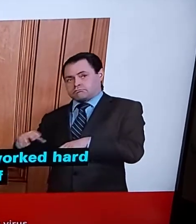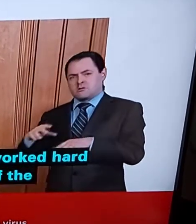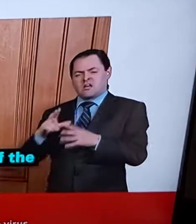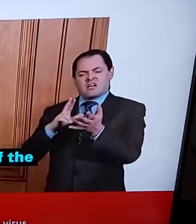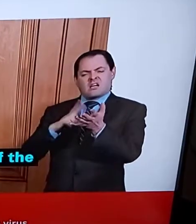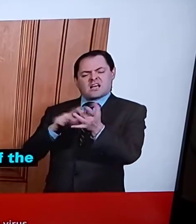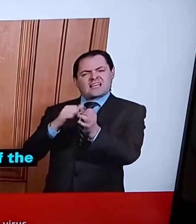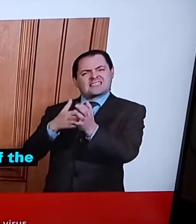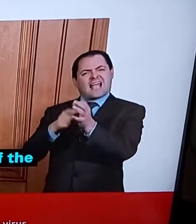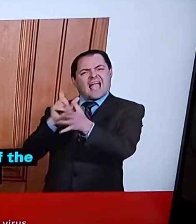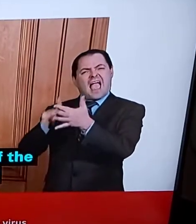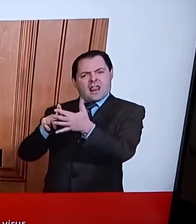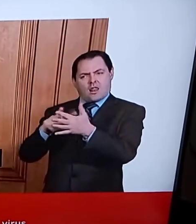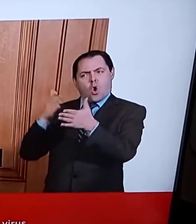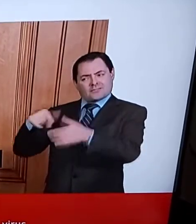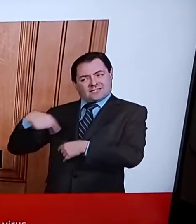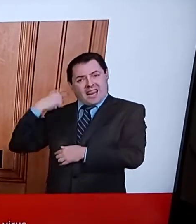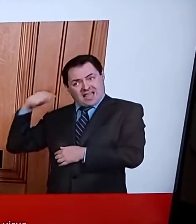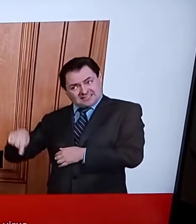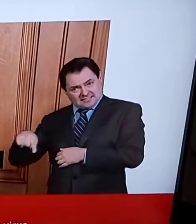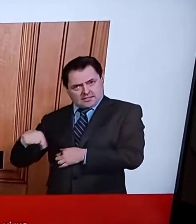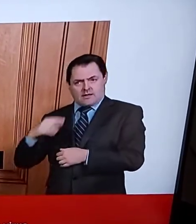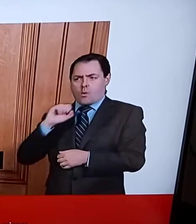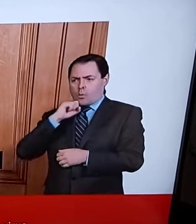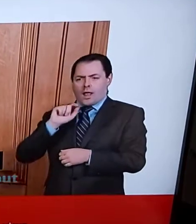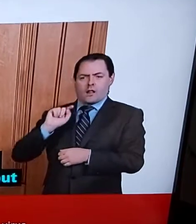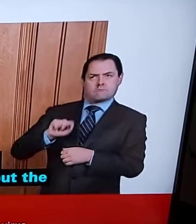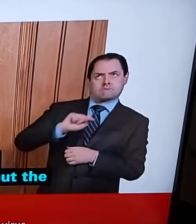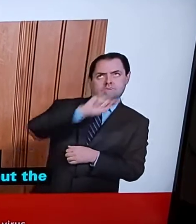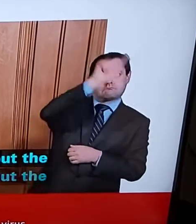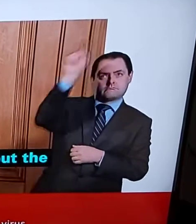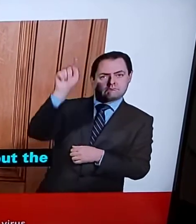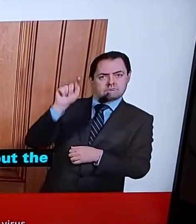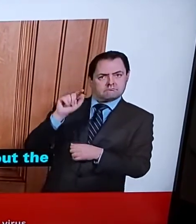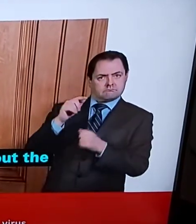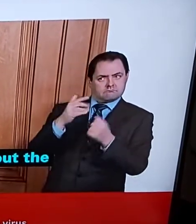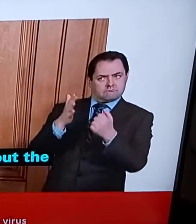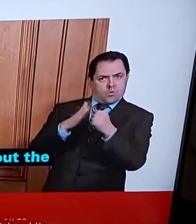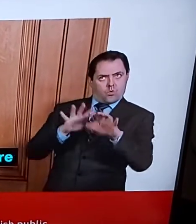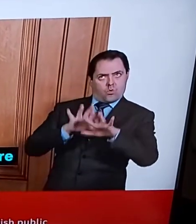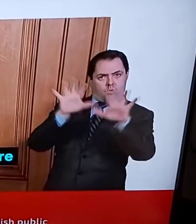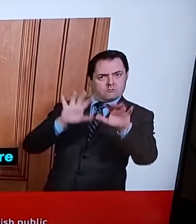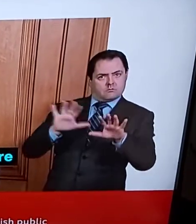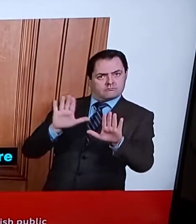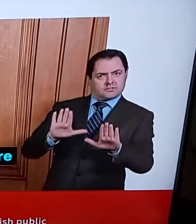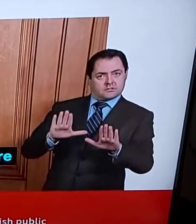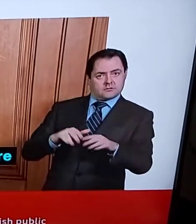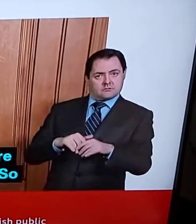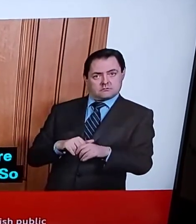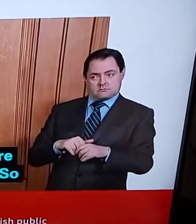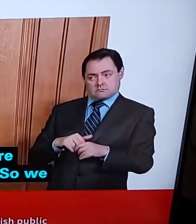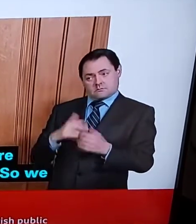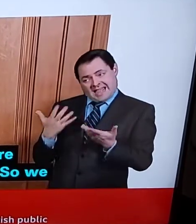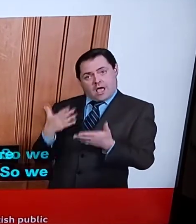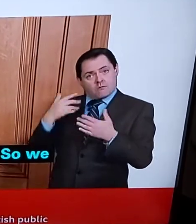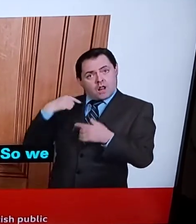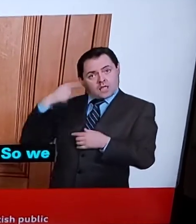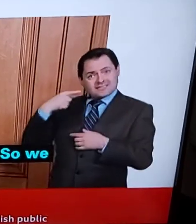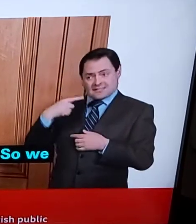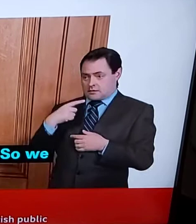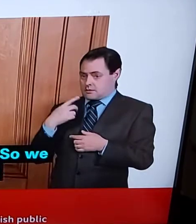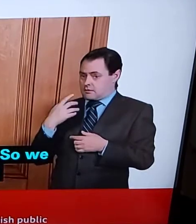Hospital and more Nightingale hospitals today. So we still have capacity within the NHS, even in London. We are ahead of this